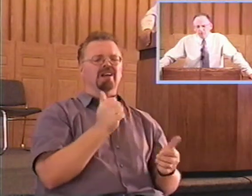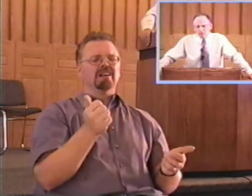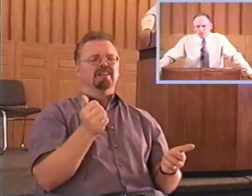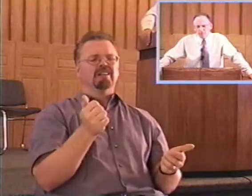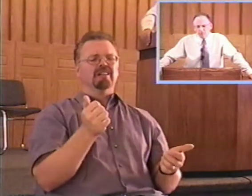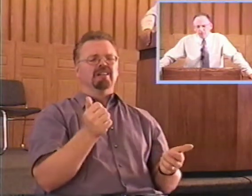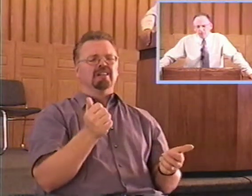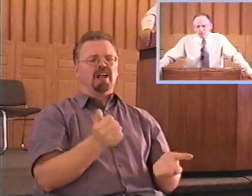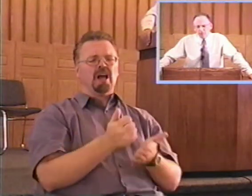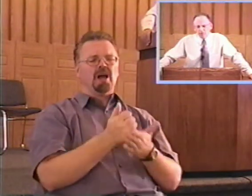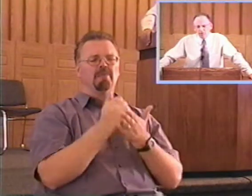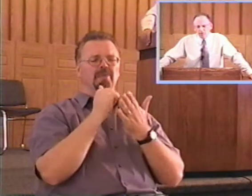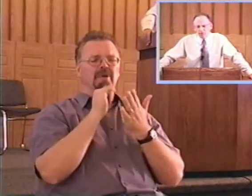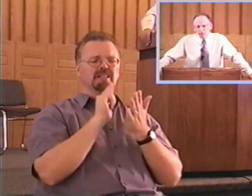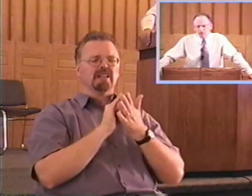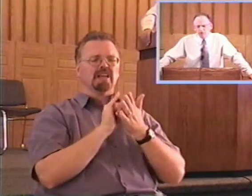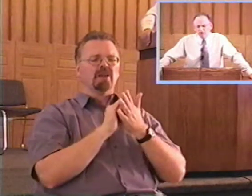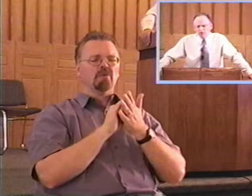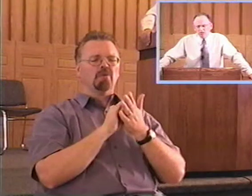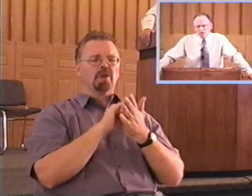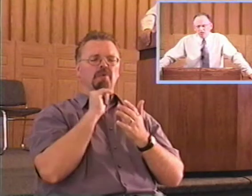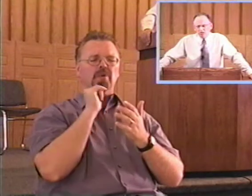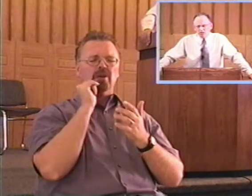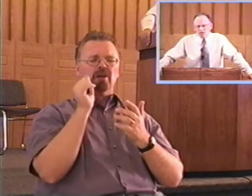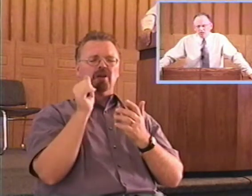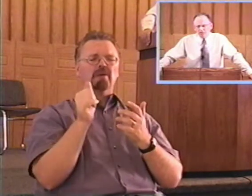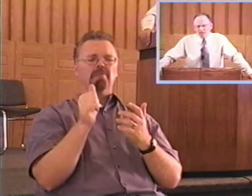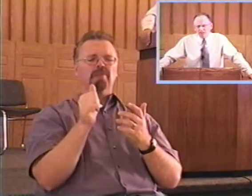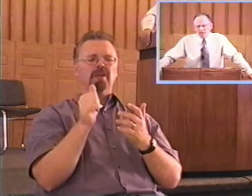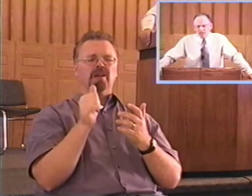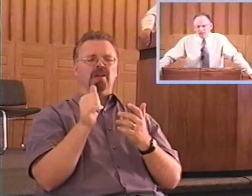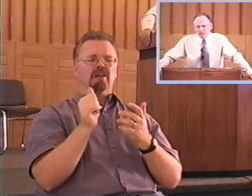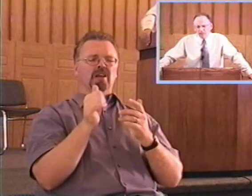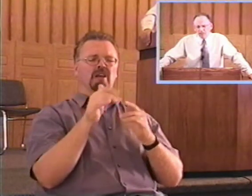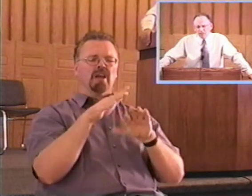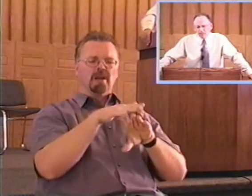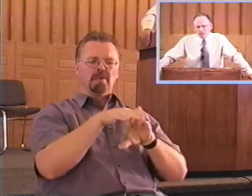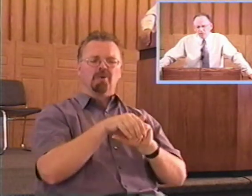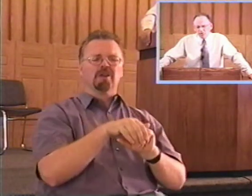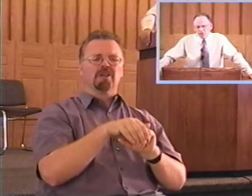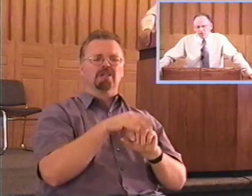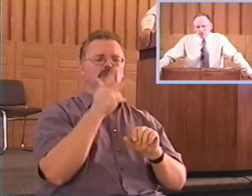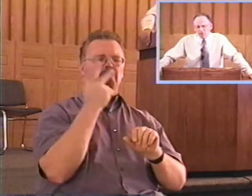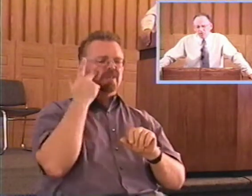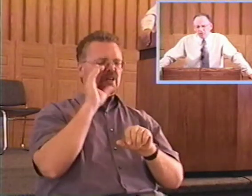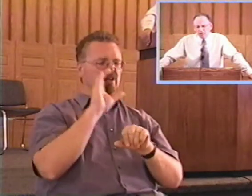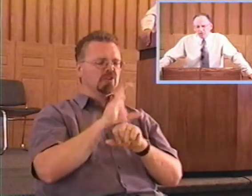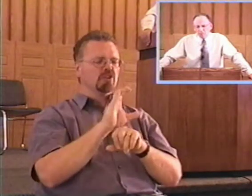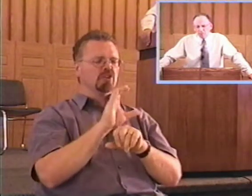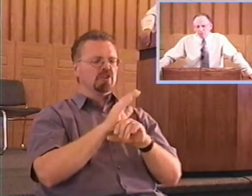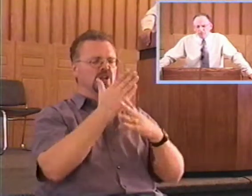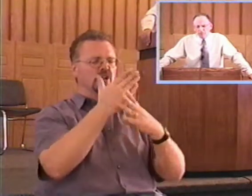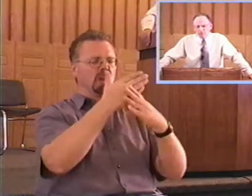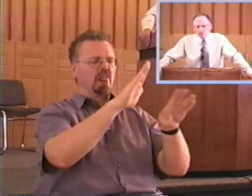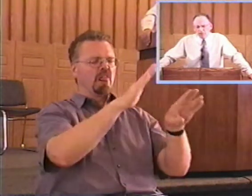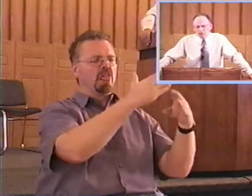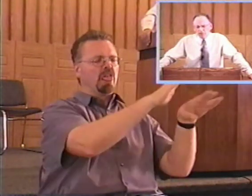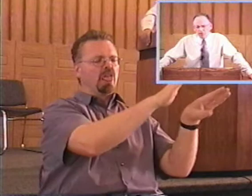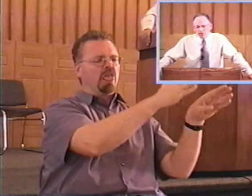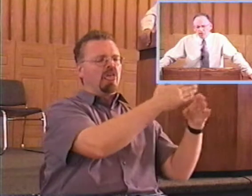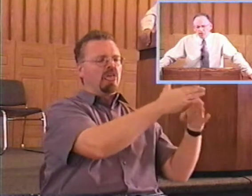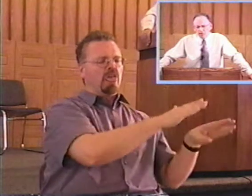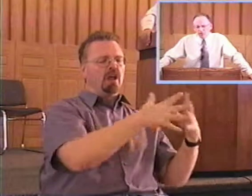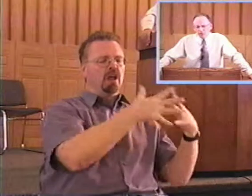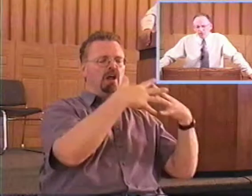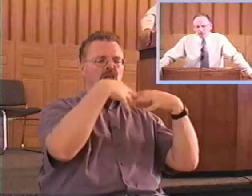we would be spared. We see churches dividing, churches going into